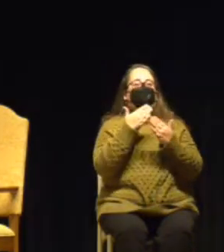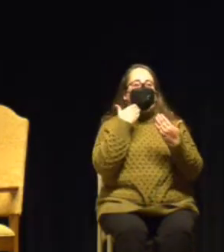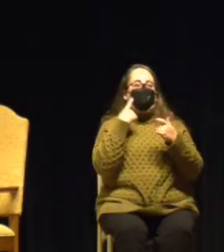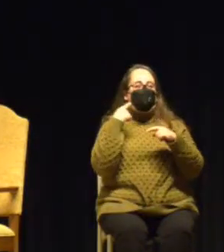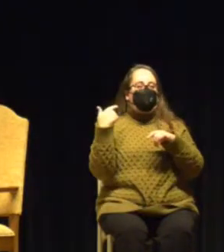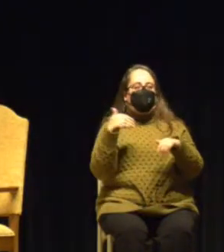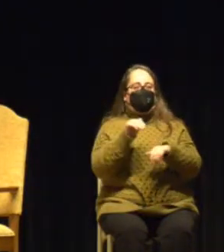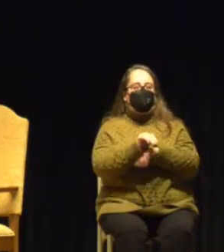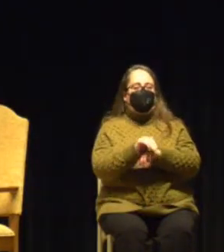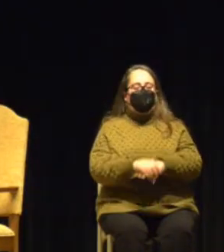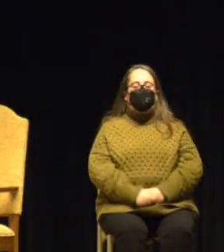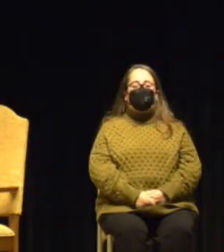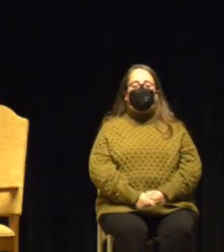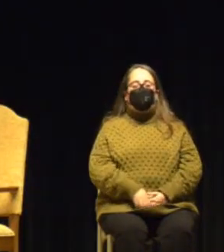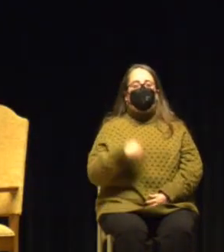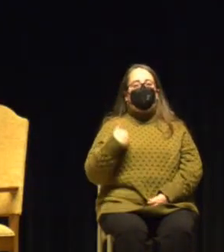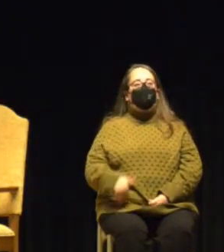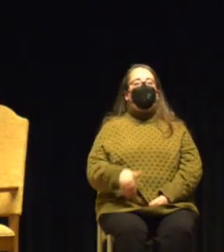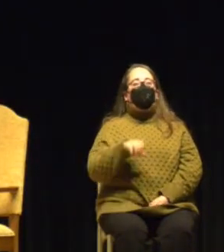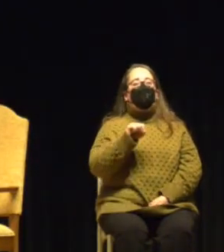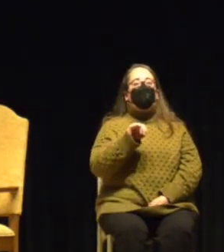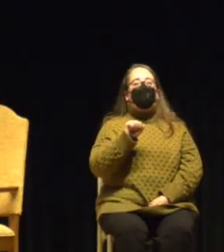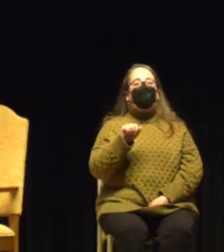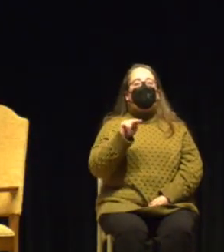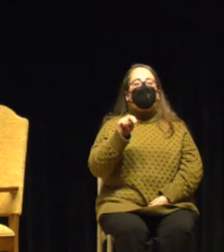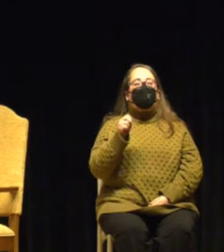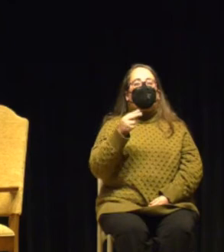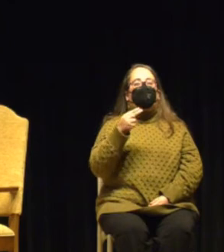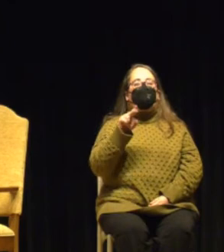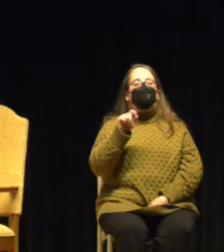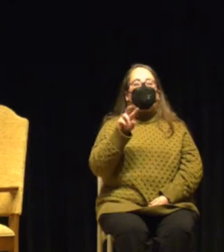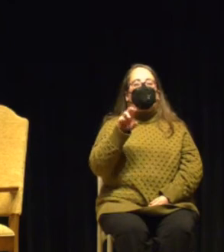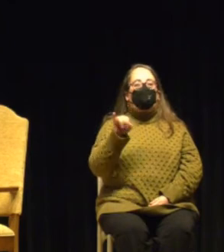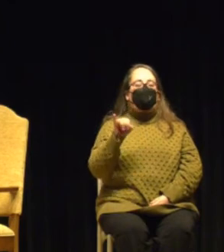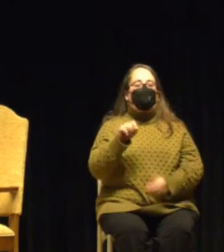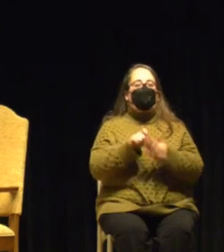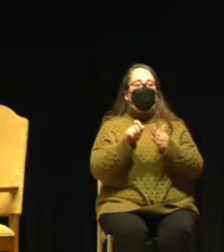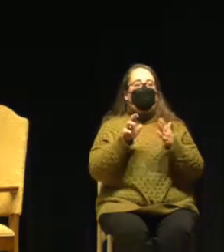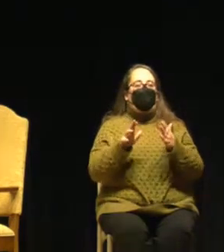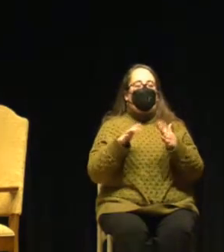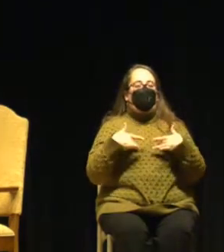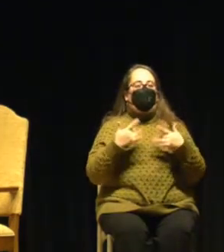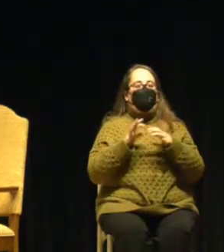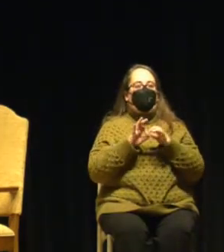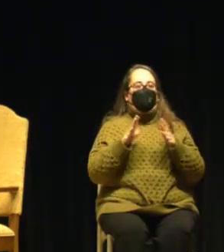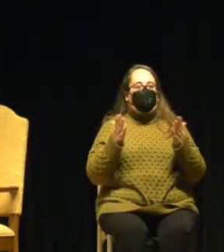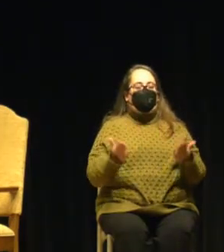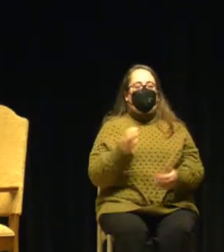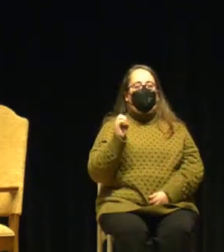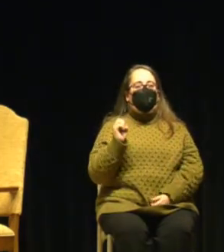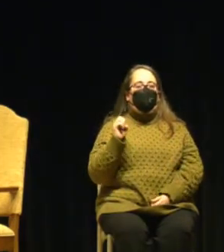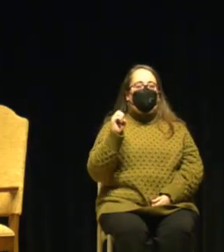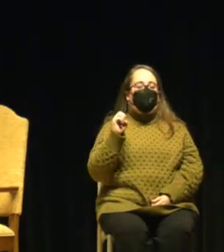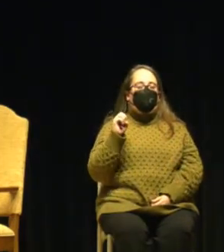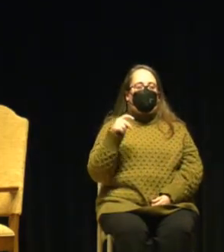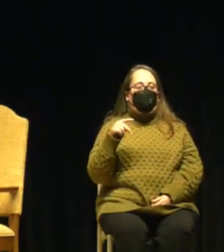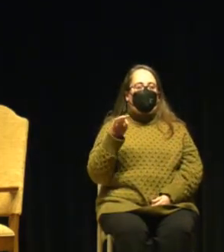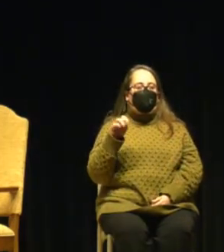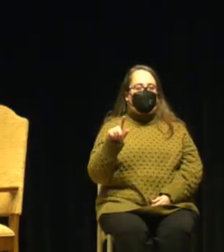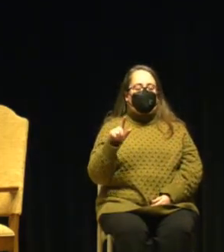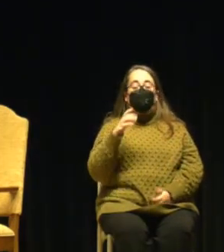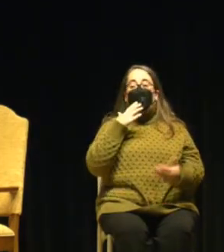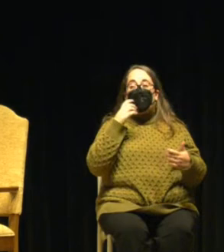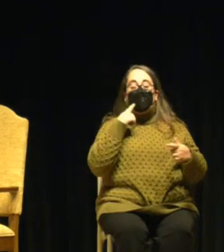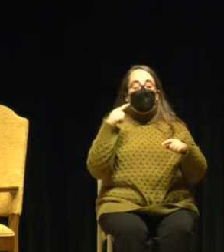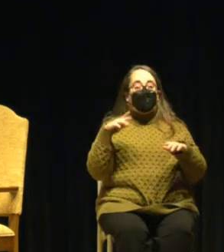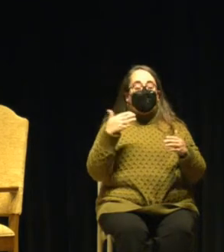us. My name is Sophia Nahlawi, author event coordinator here at the Enoch Pratt Free Library. Thank you all